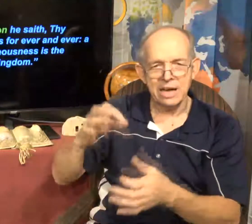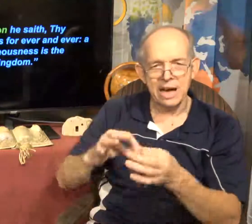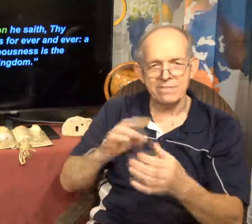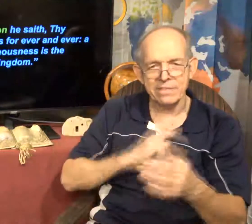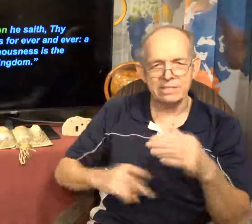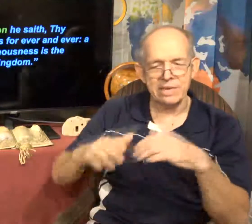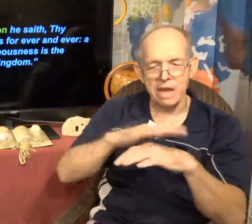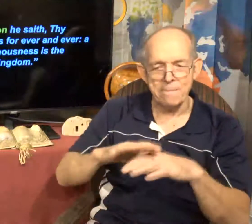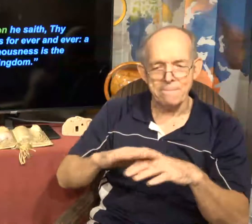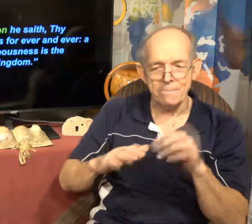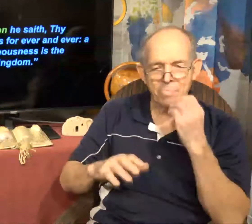of the kingdom.